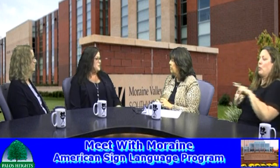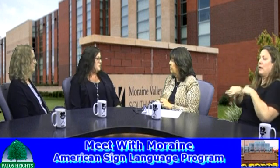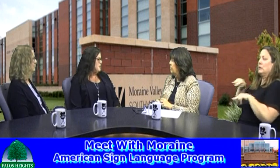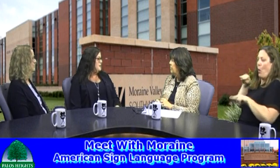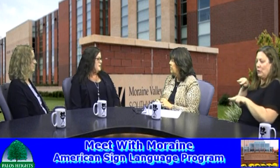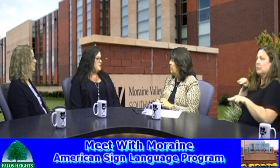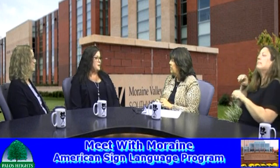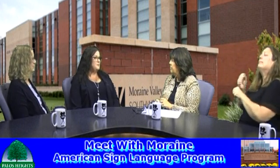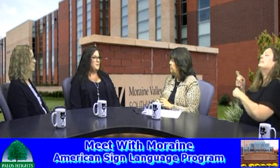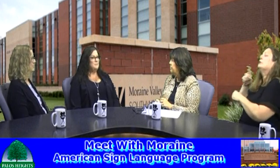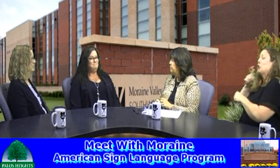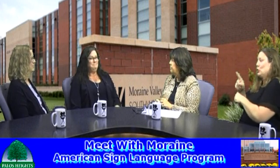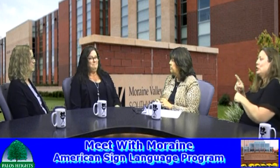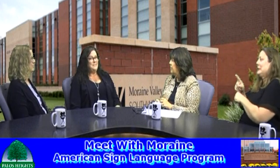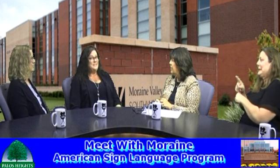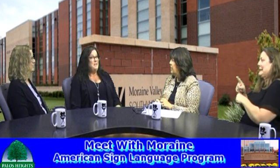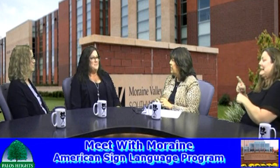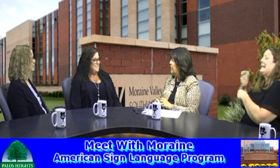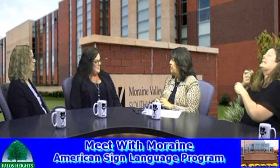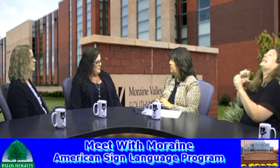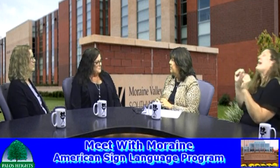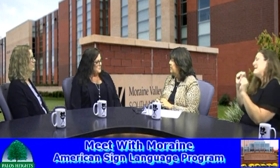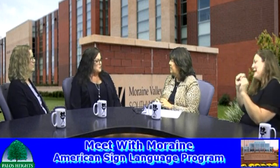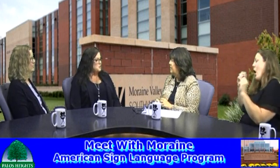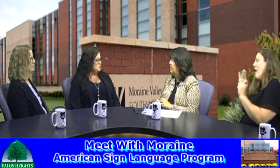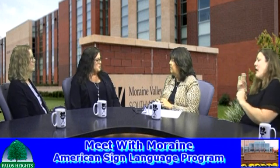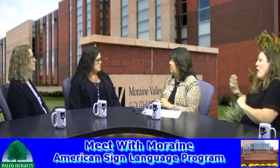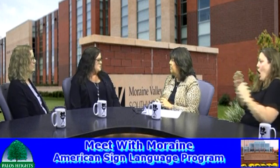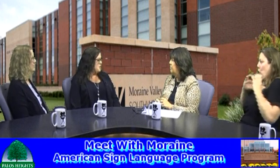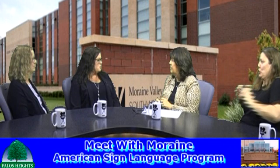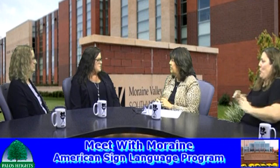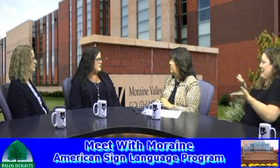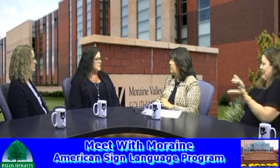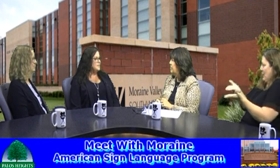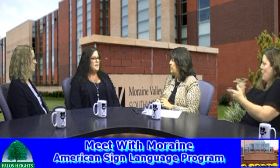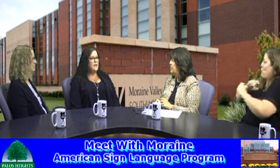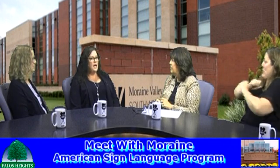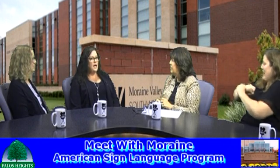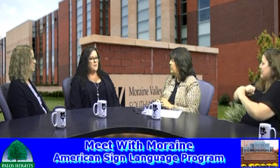that the safety of their consumers is being